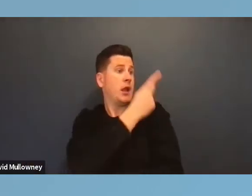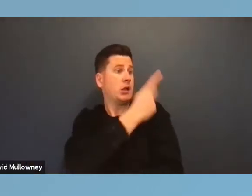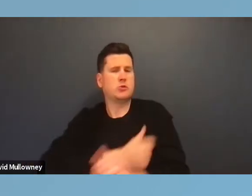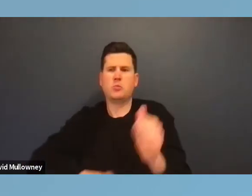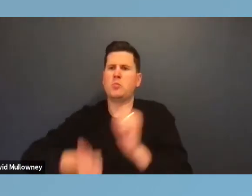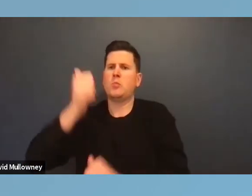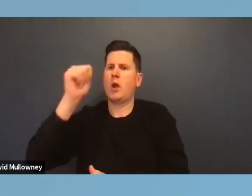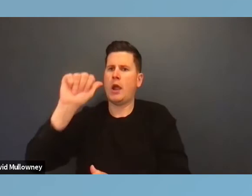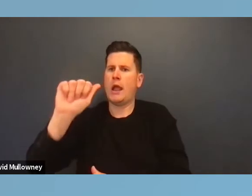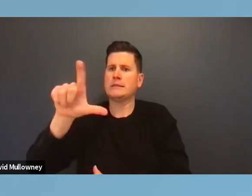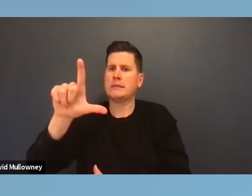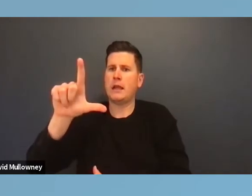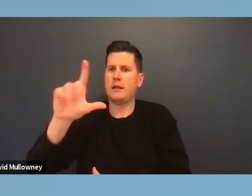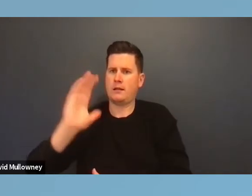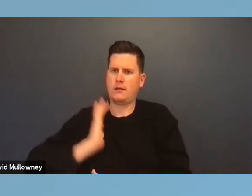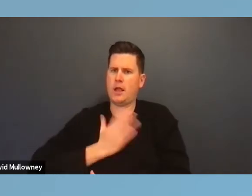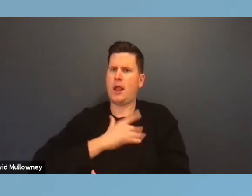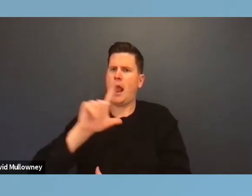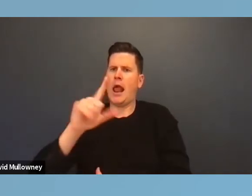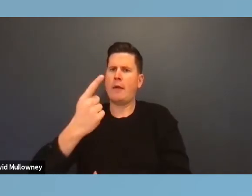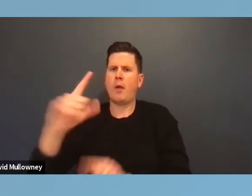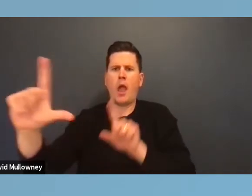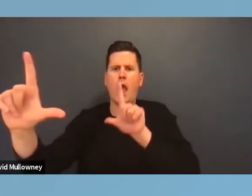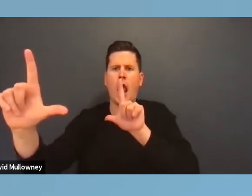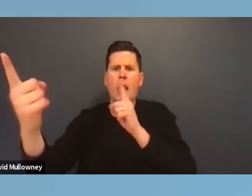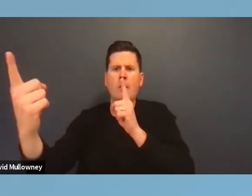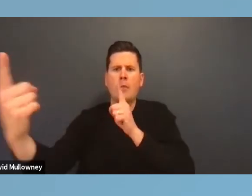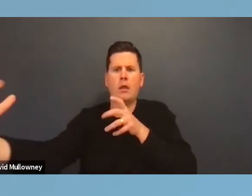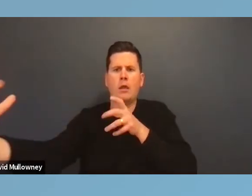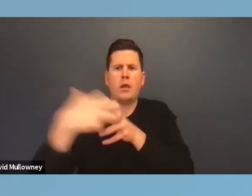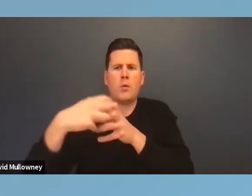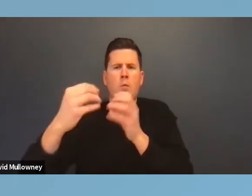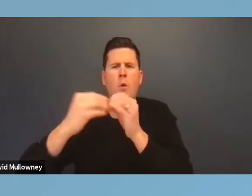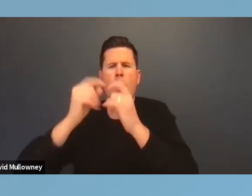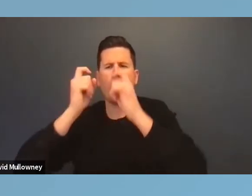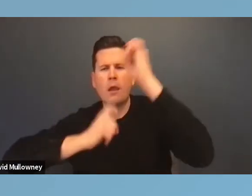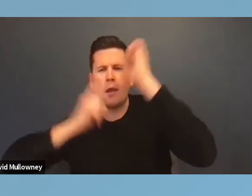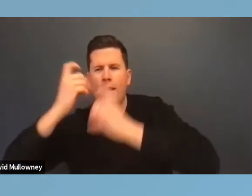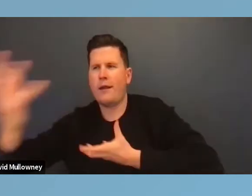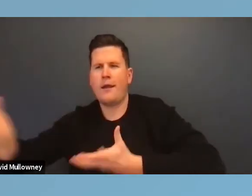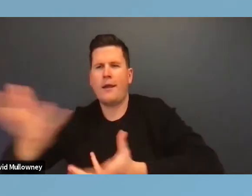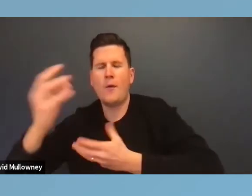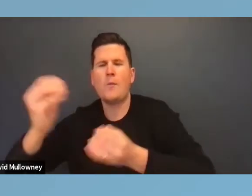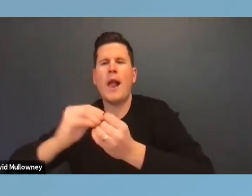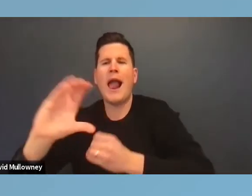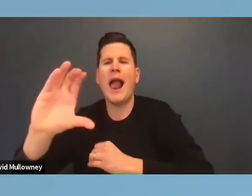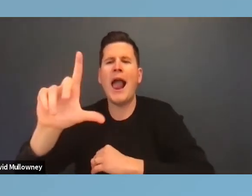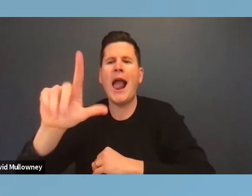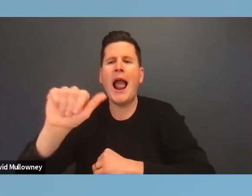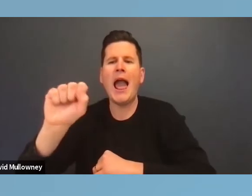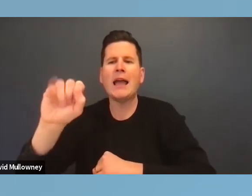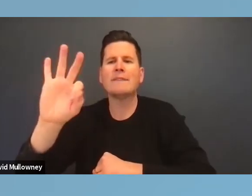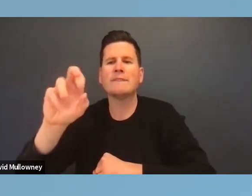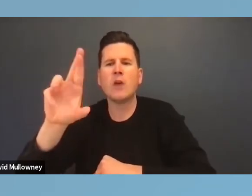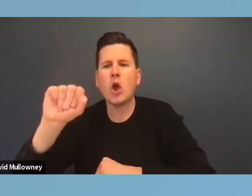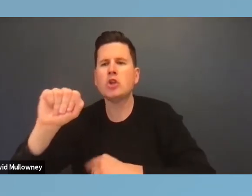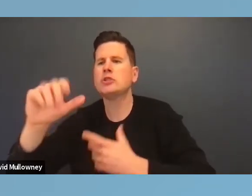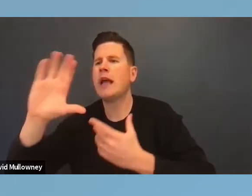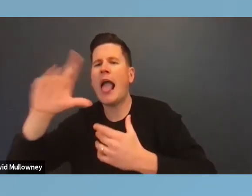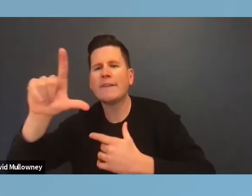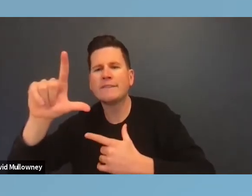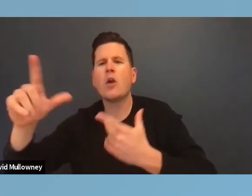CDI, their language, their L1 is ASL. And a deaf patient, if their language is